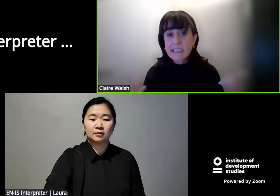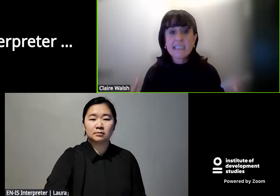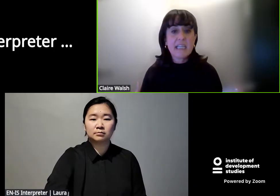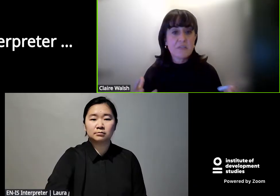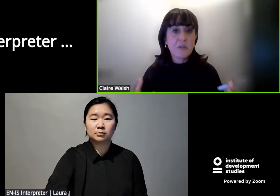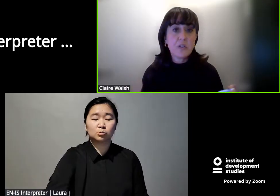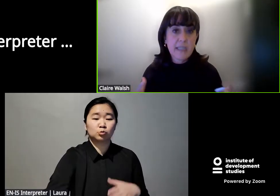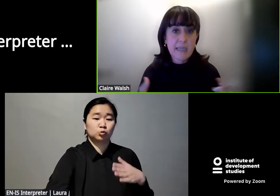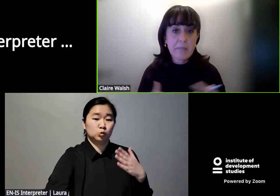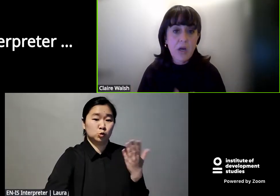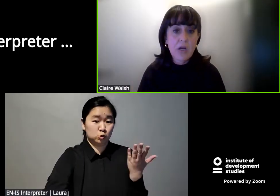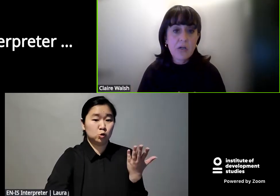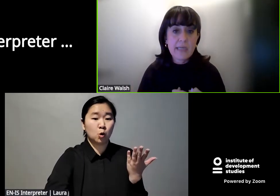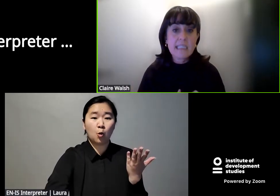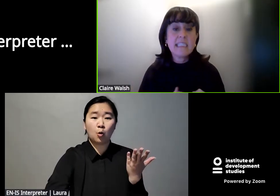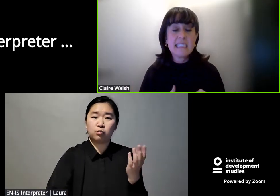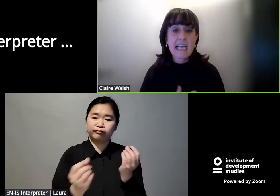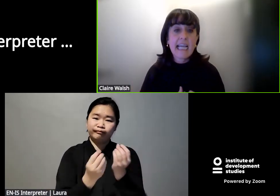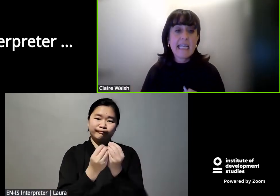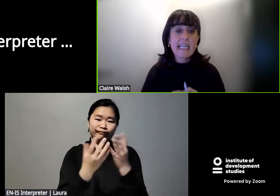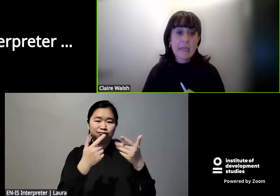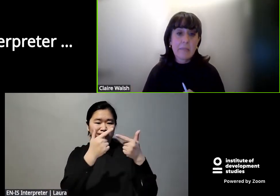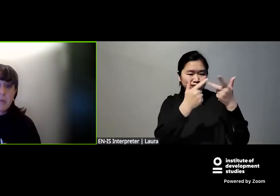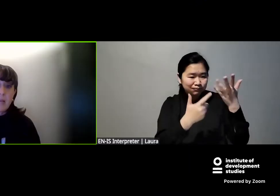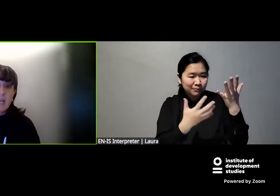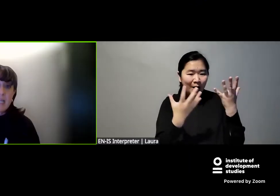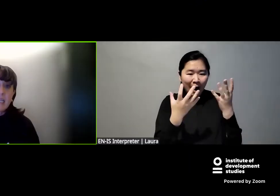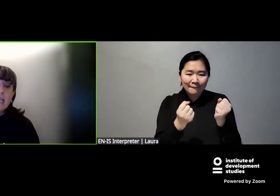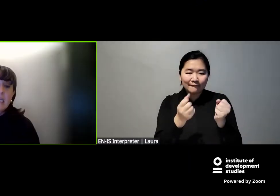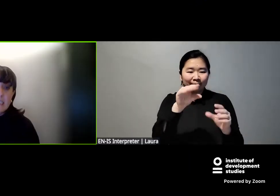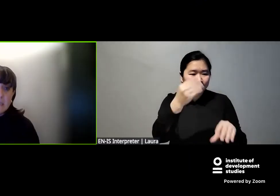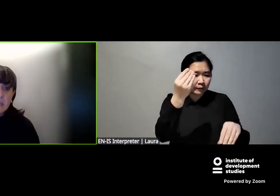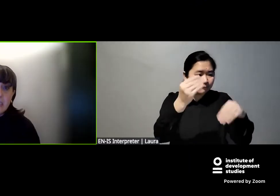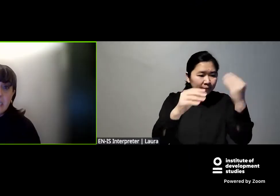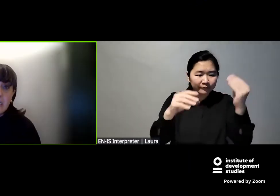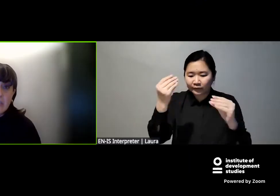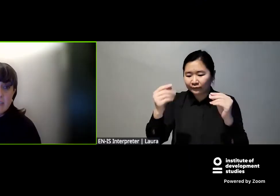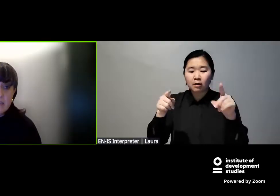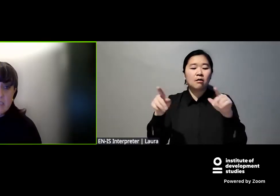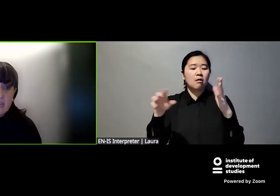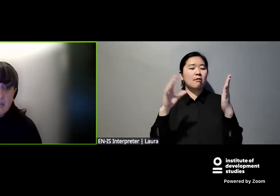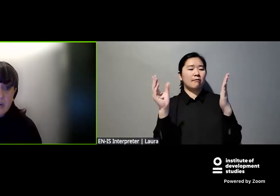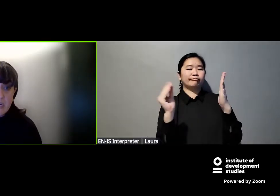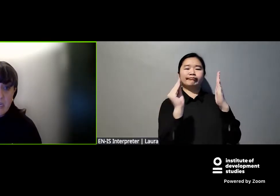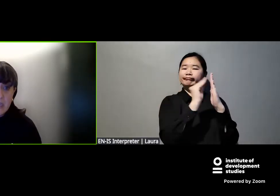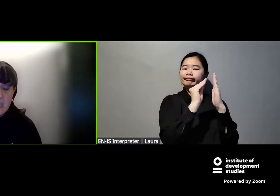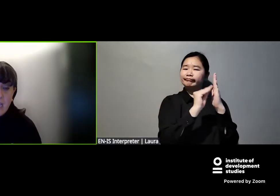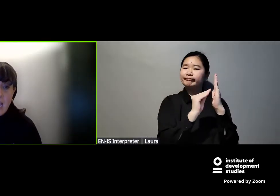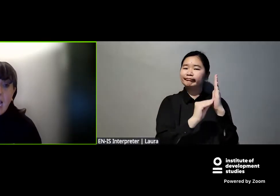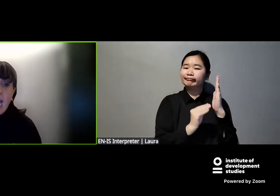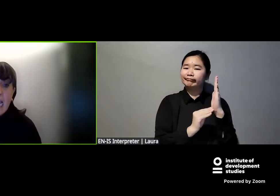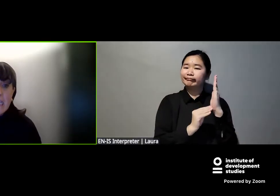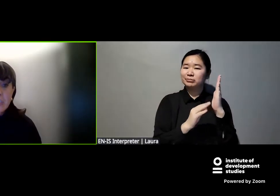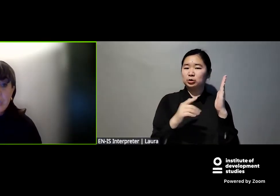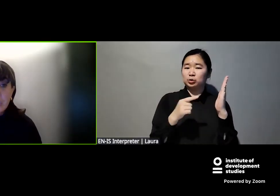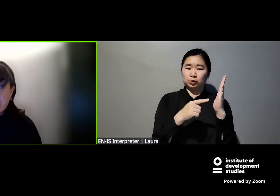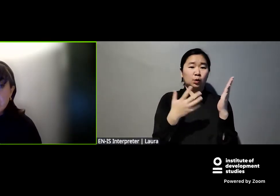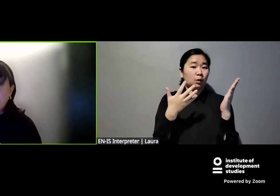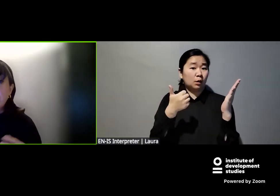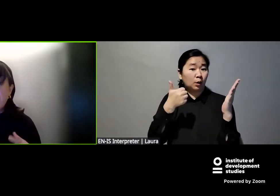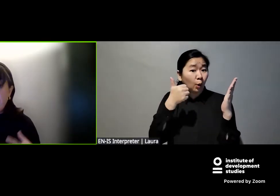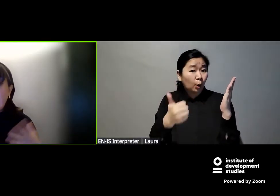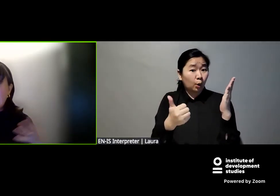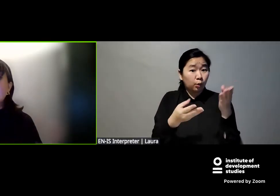were successful in partnering to design and implement disability inclusive safeguarding.